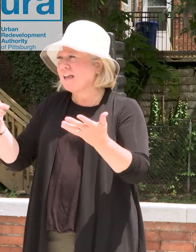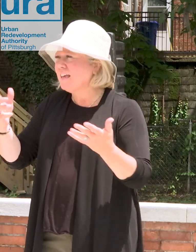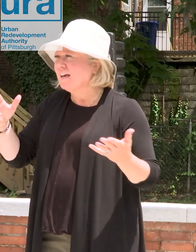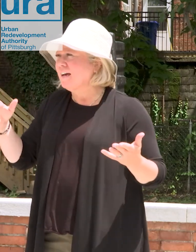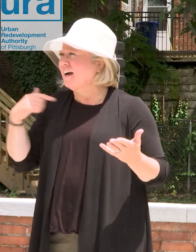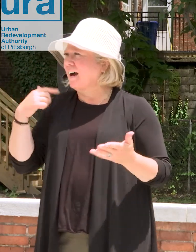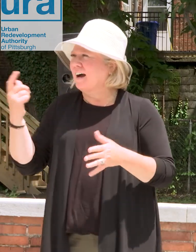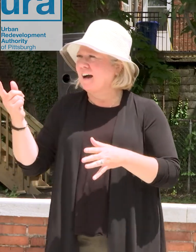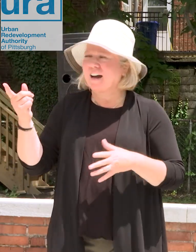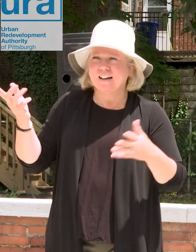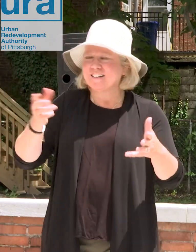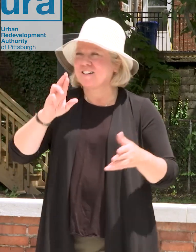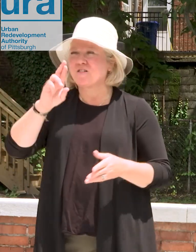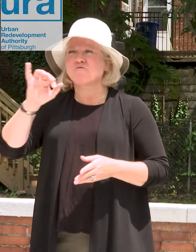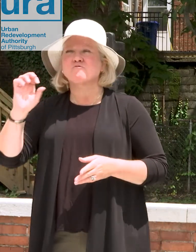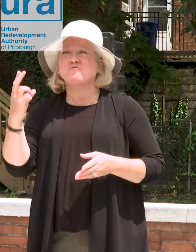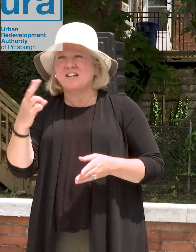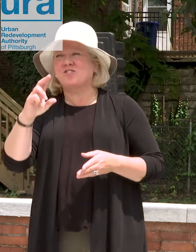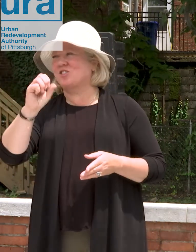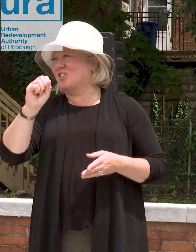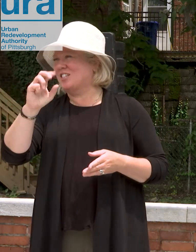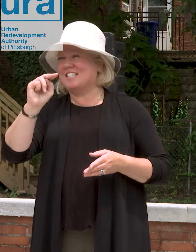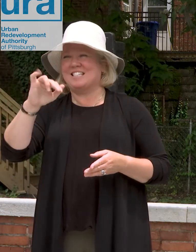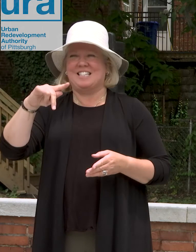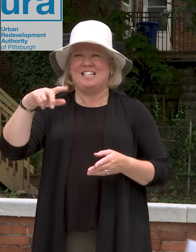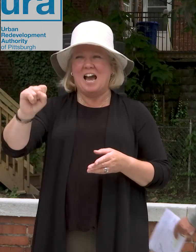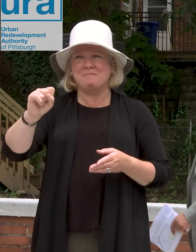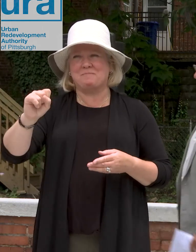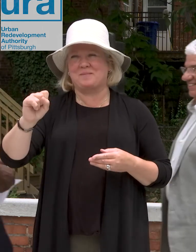places. Rich Snipes, come on up, Rich.